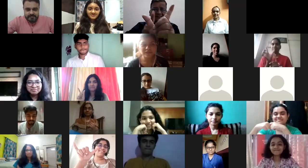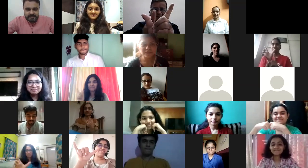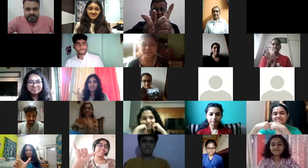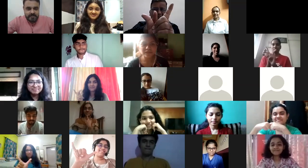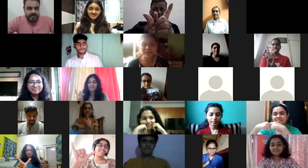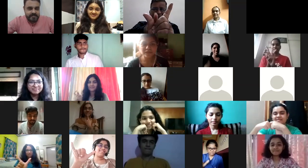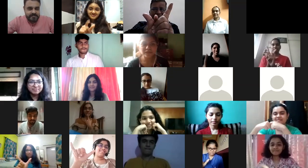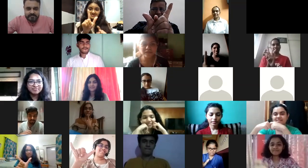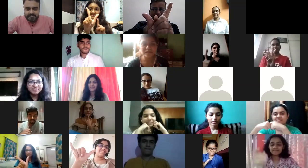Okay.